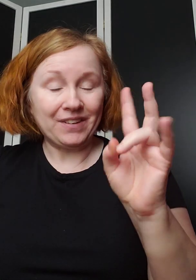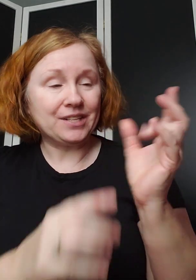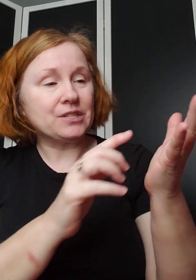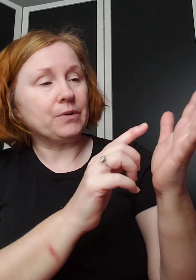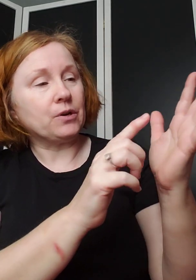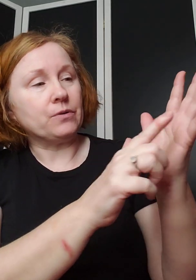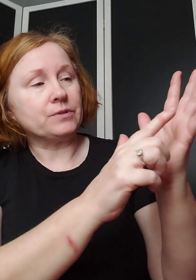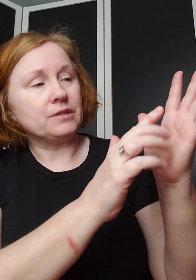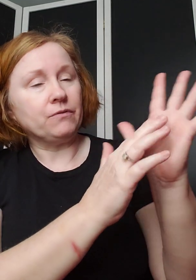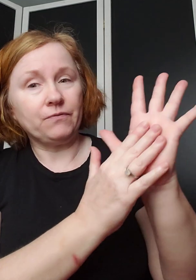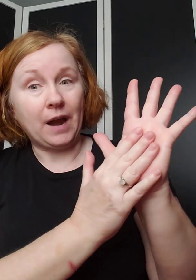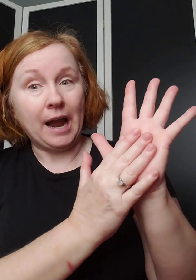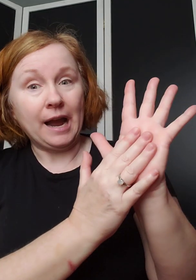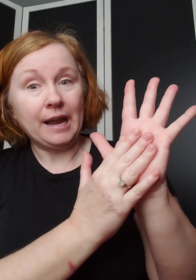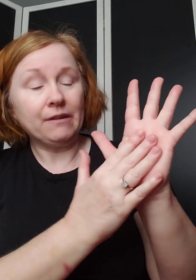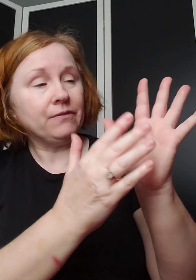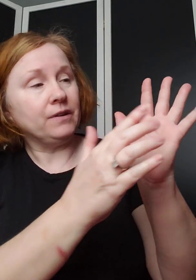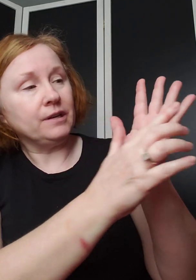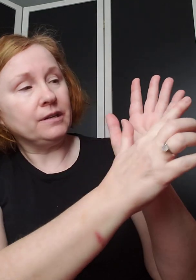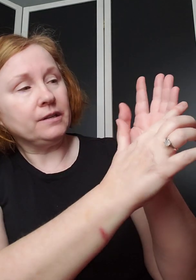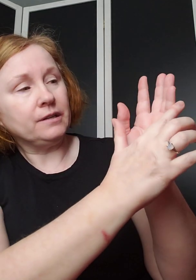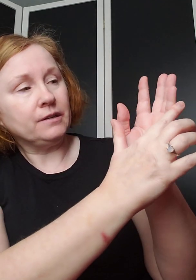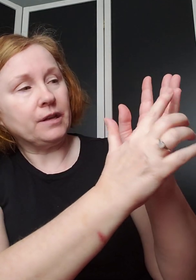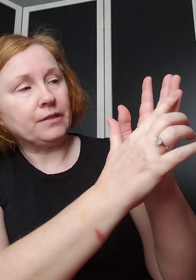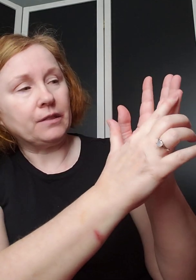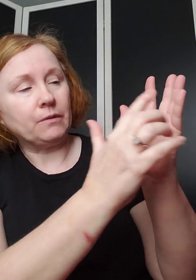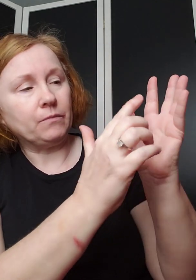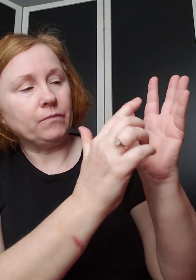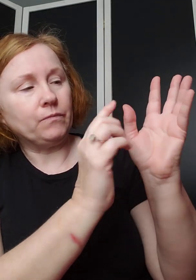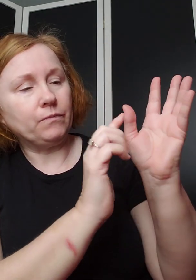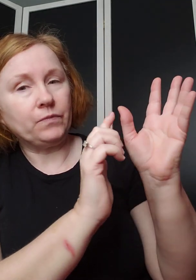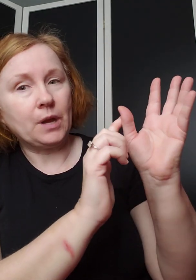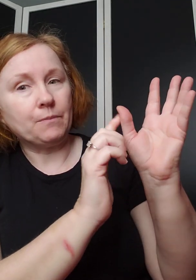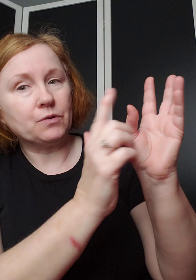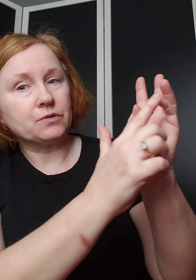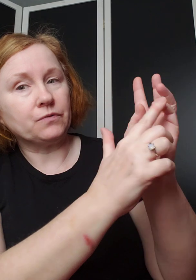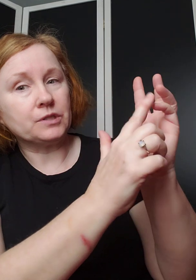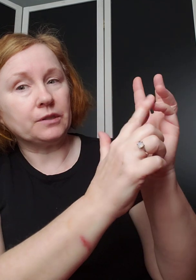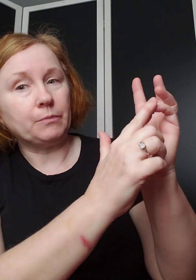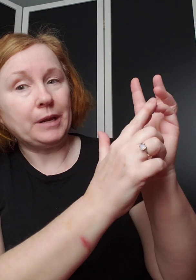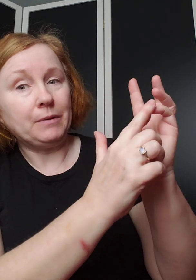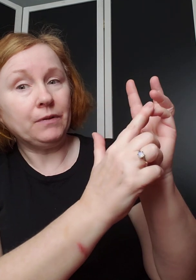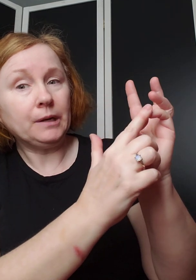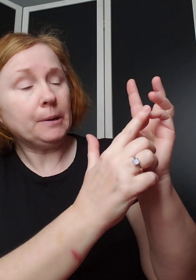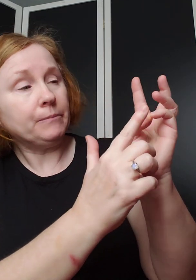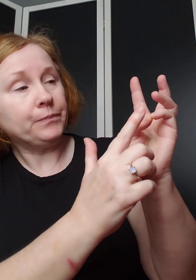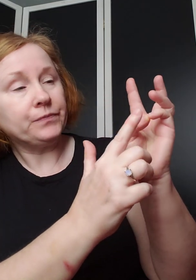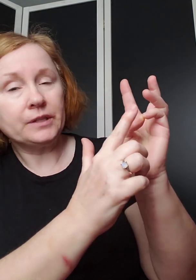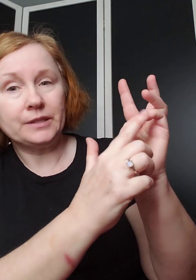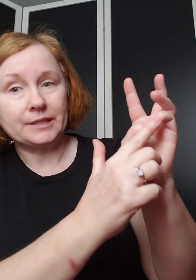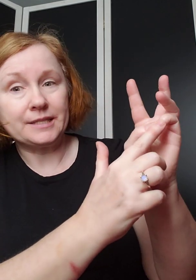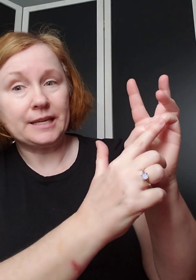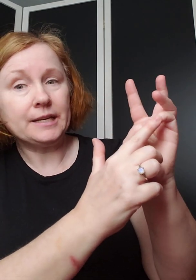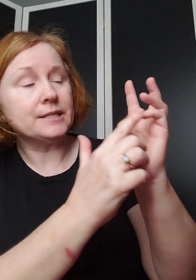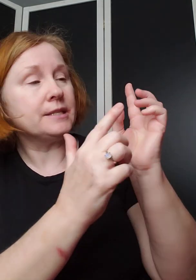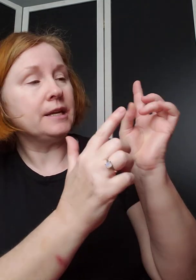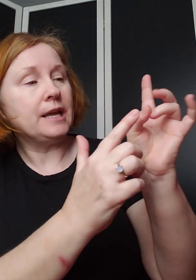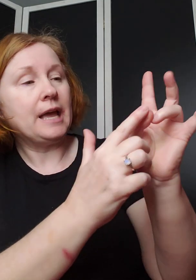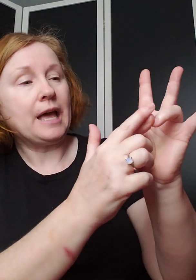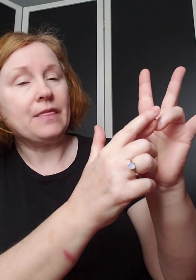7. So it goes 5, and then the thumb goes over to the baby finger. That's 6, and